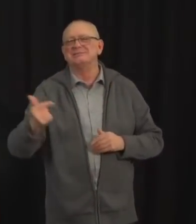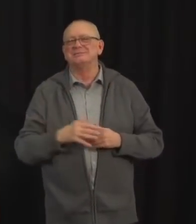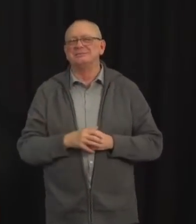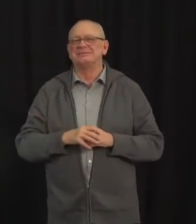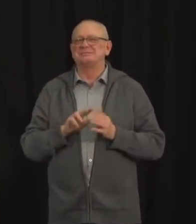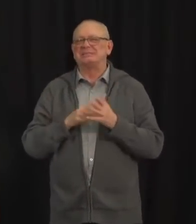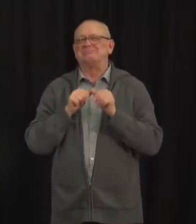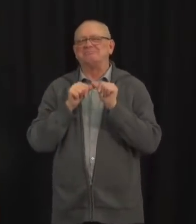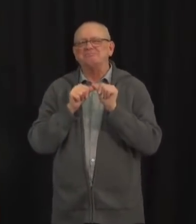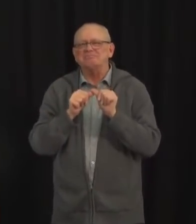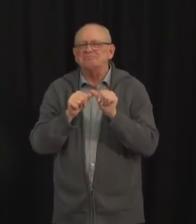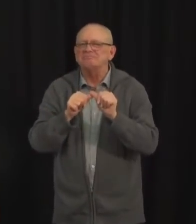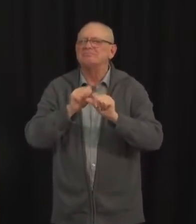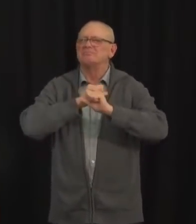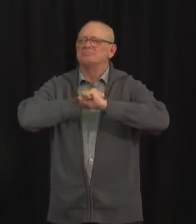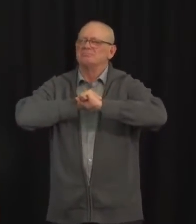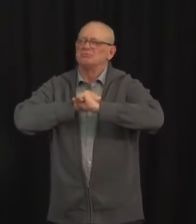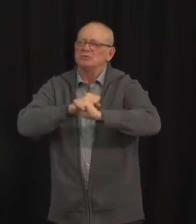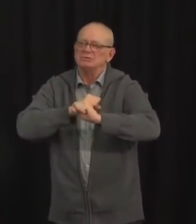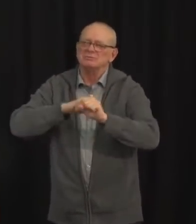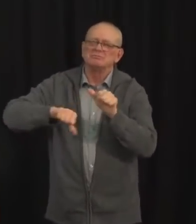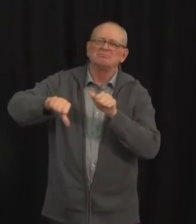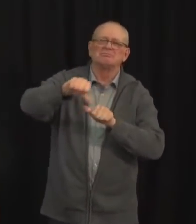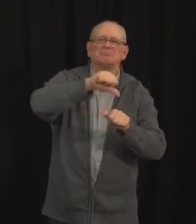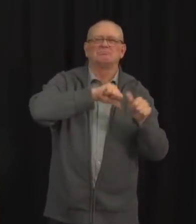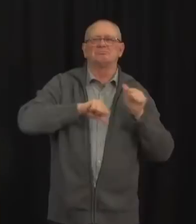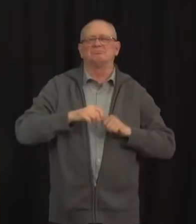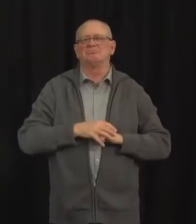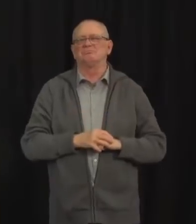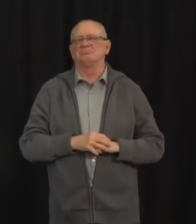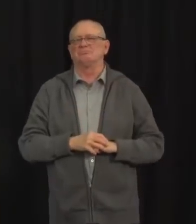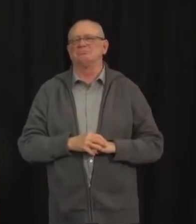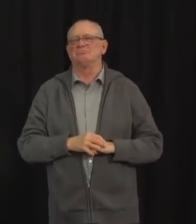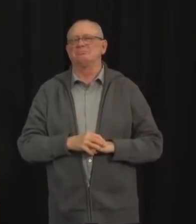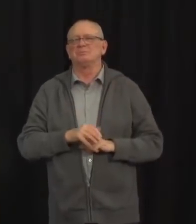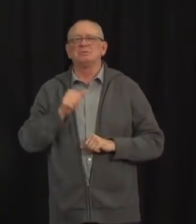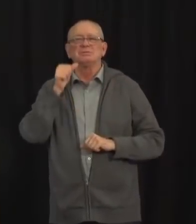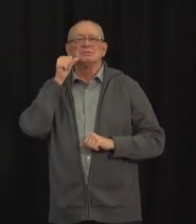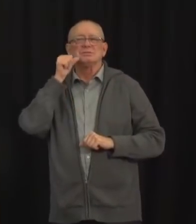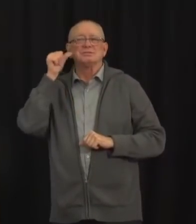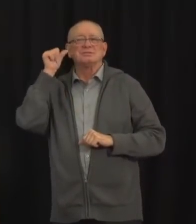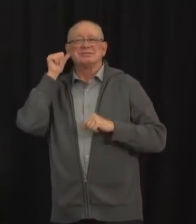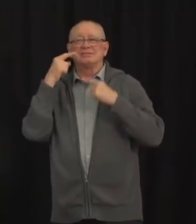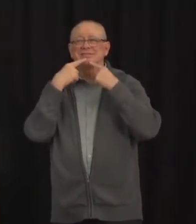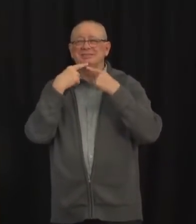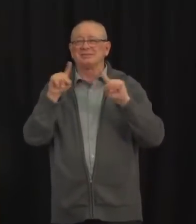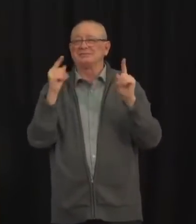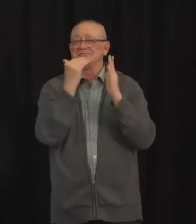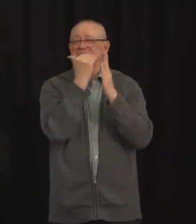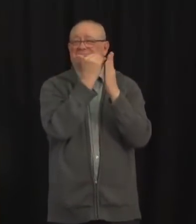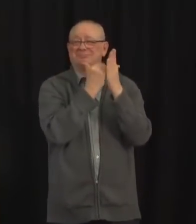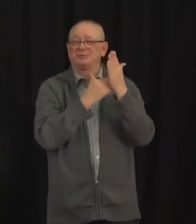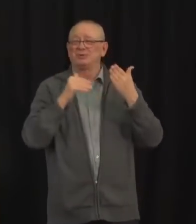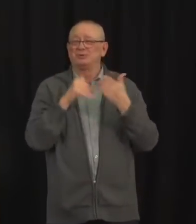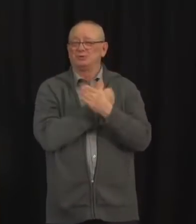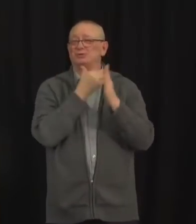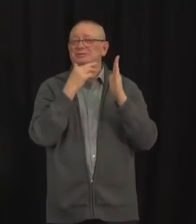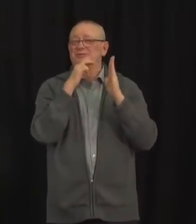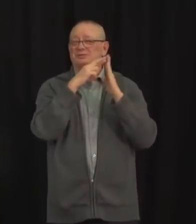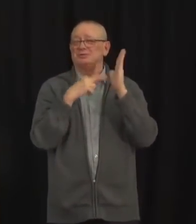working hard to address them. Please continue to visit the alberta.ca COVID site for updated information and